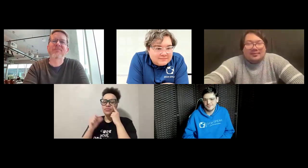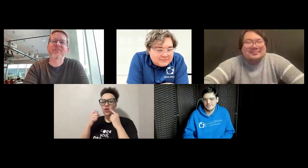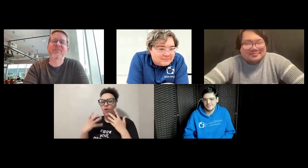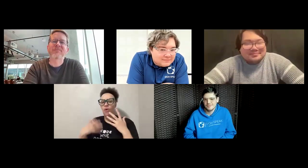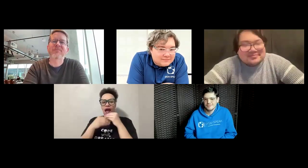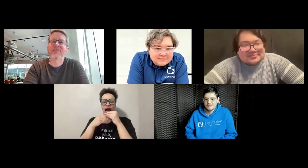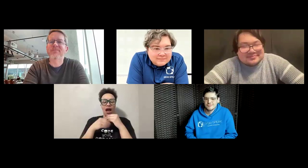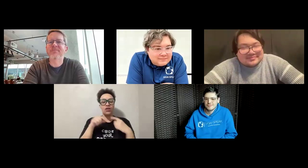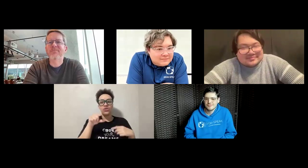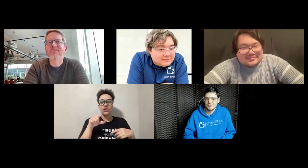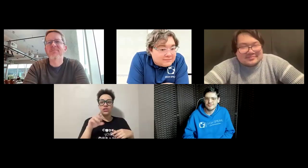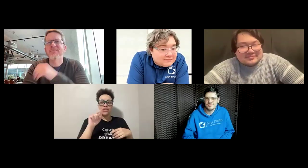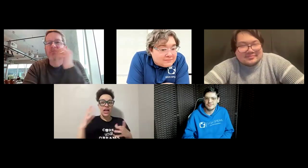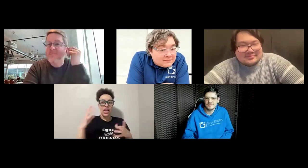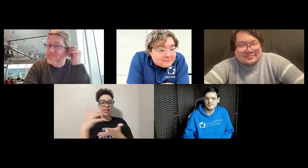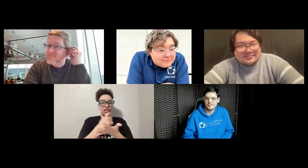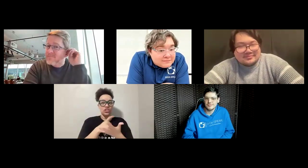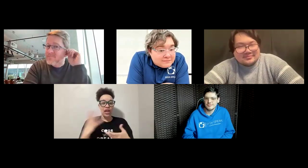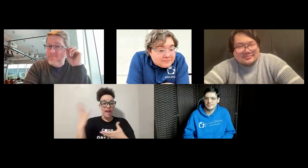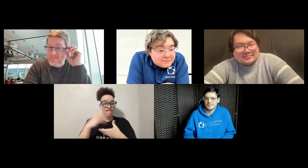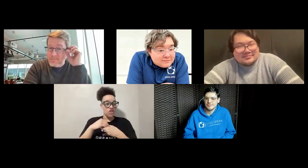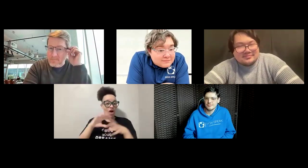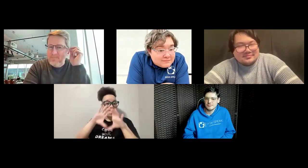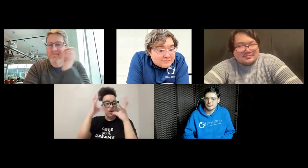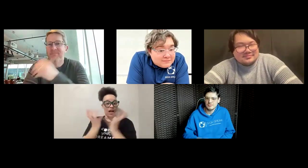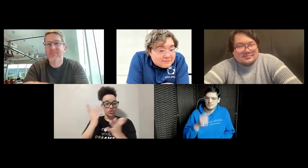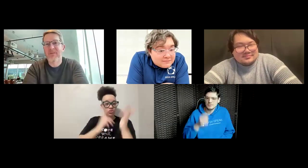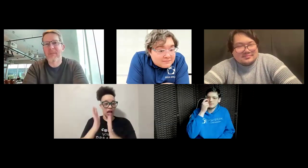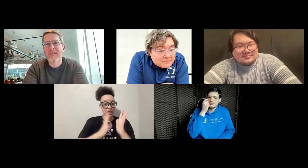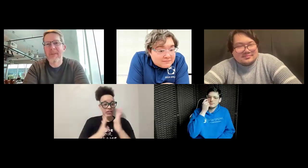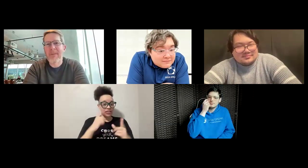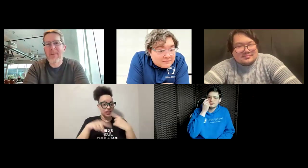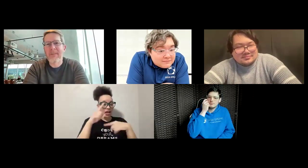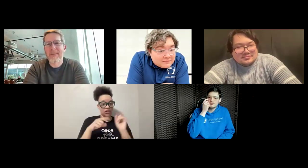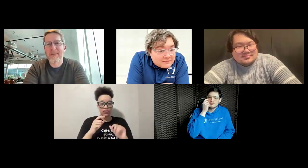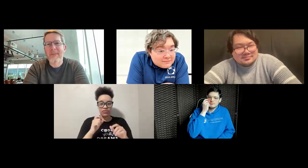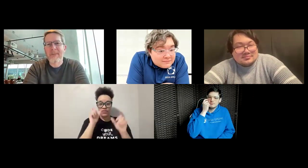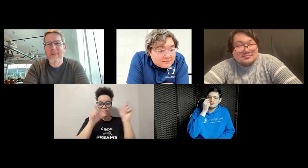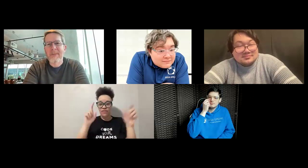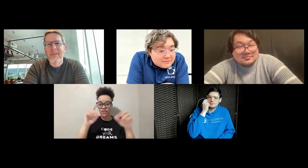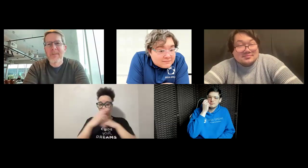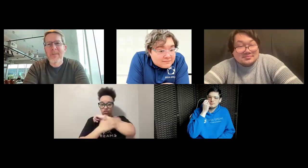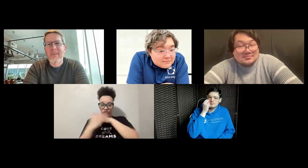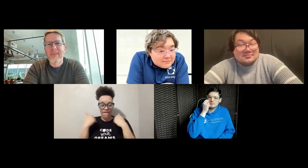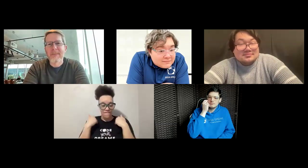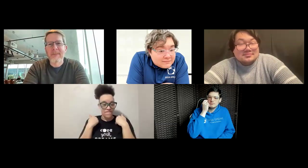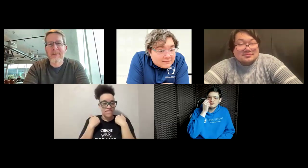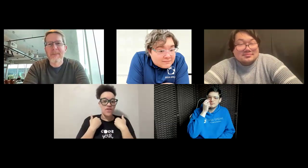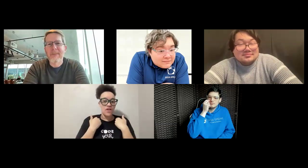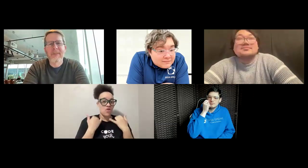before. Yeah, Destiny here. I'd like to add with the data collection involved holistically in signs and gestures from